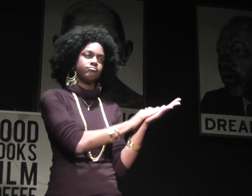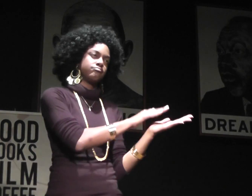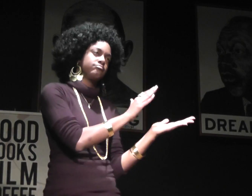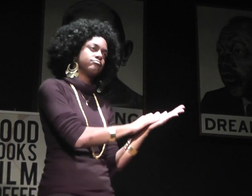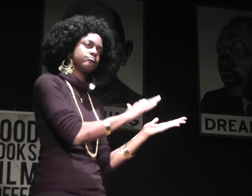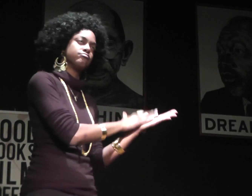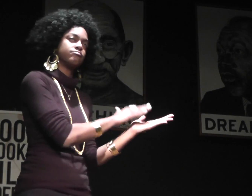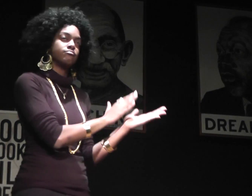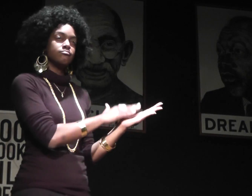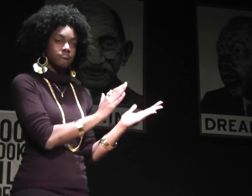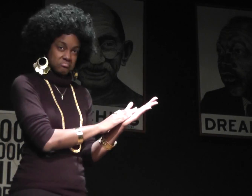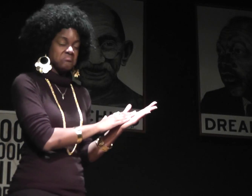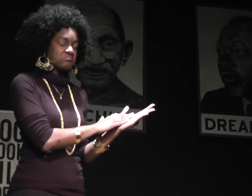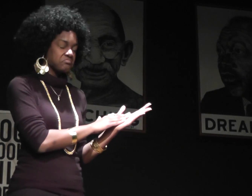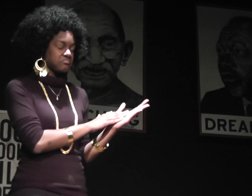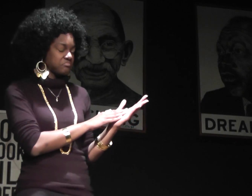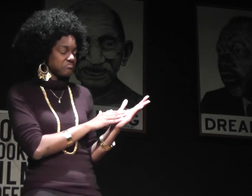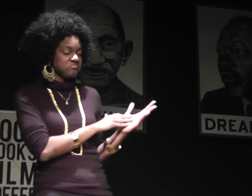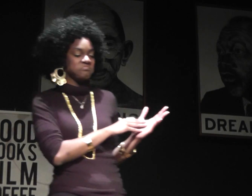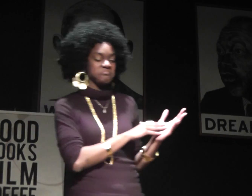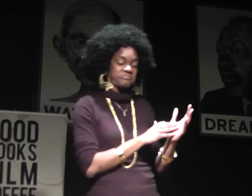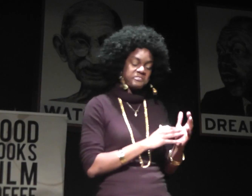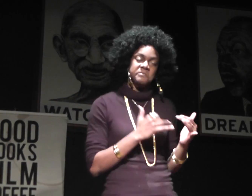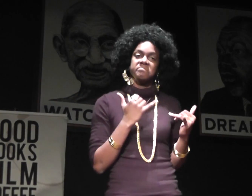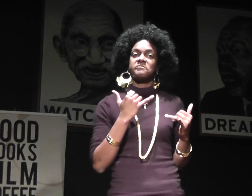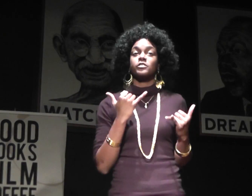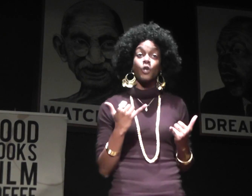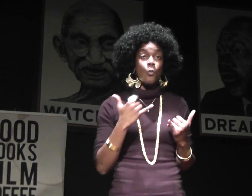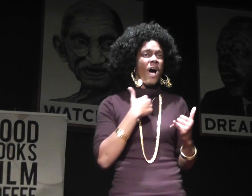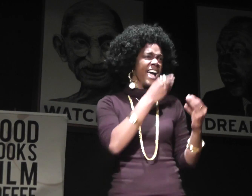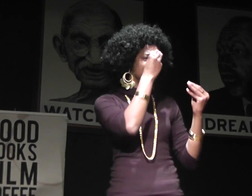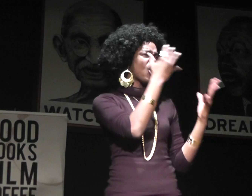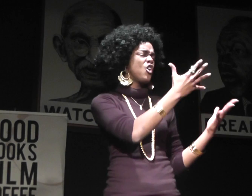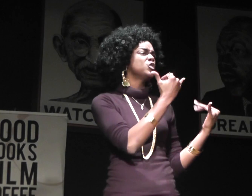So I just want to let you know that everything I've seen my mom do up to this point, I recommend her for.